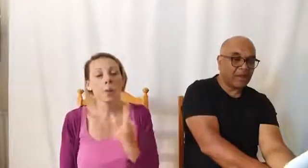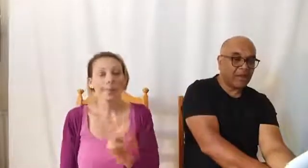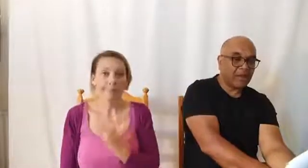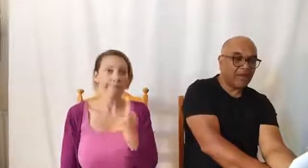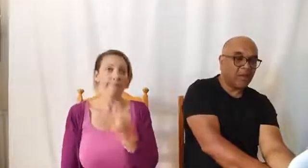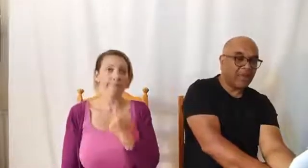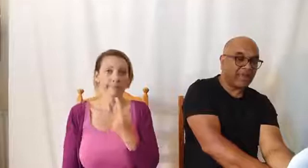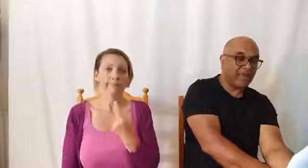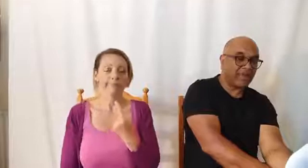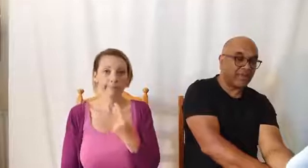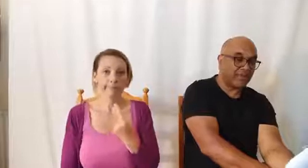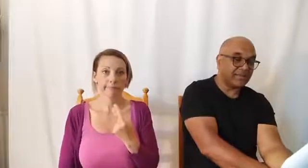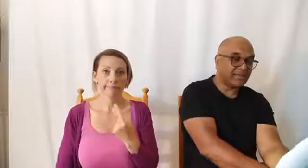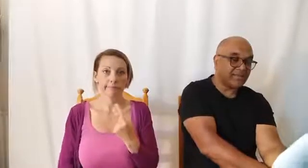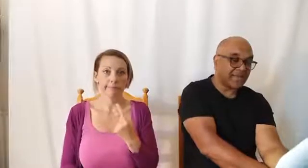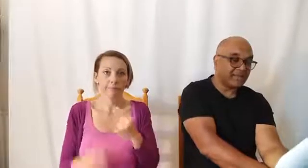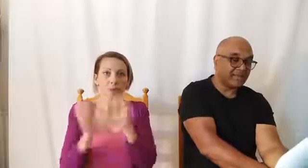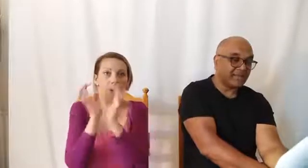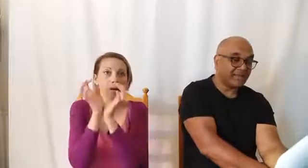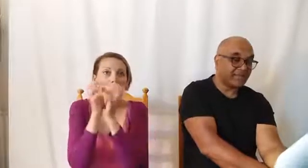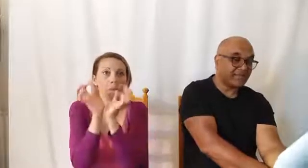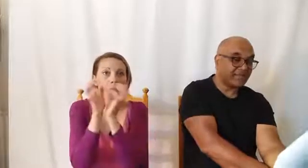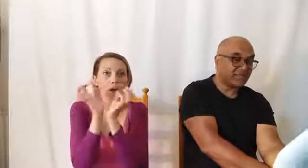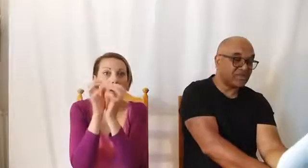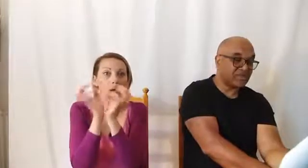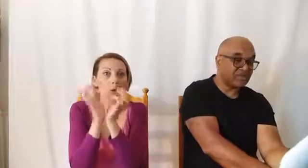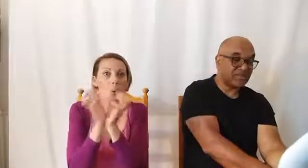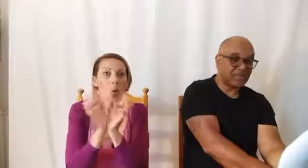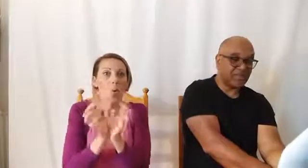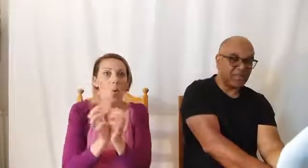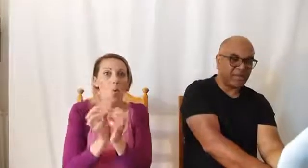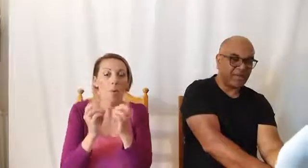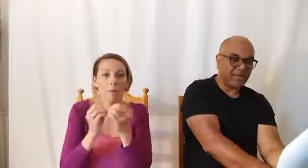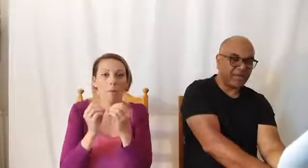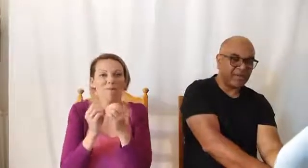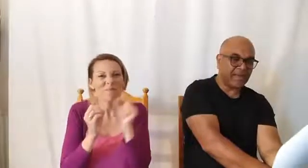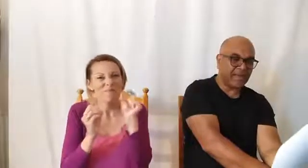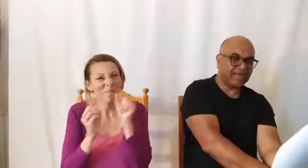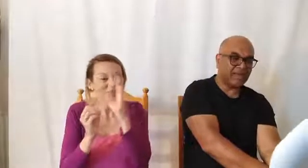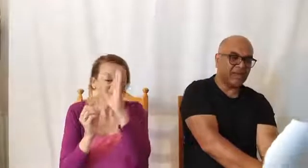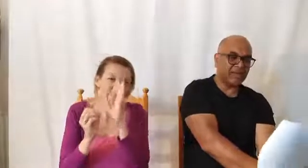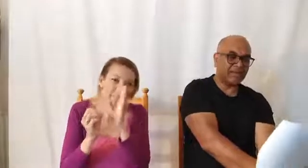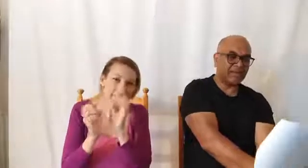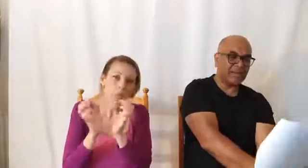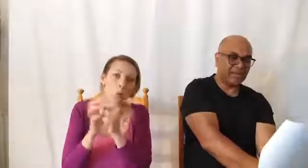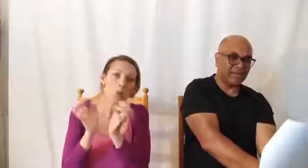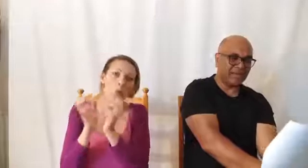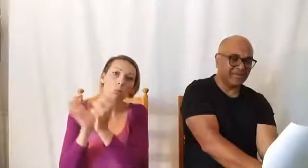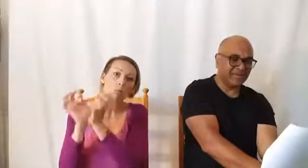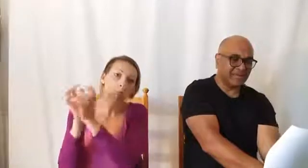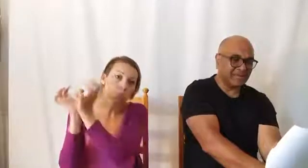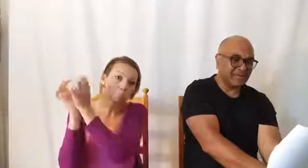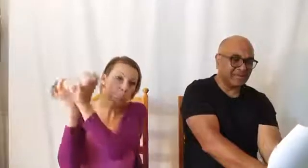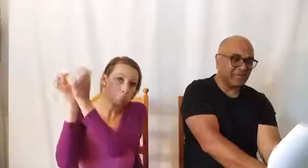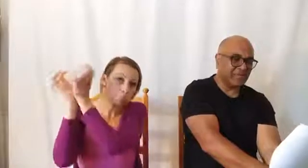Barnacle Ben felt a little sad that his adventure seemed a bit boring and terribly lonely. Nothing much